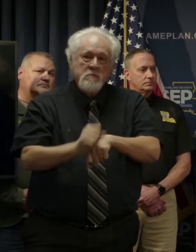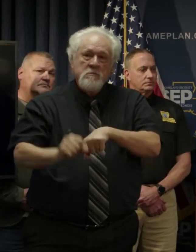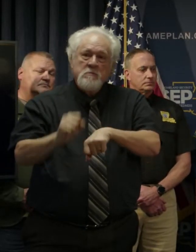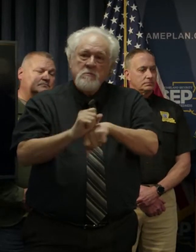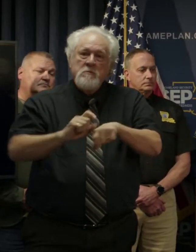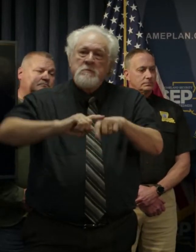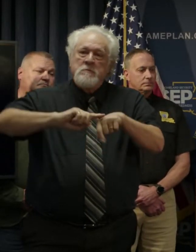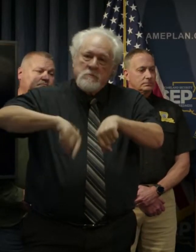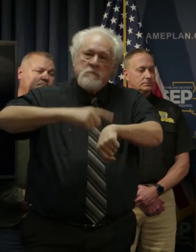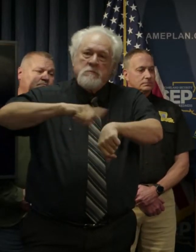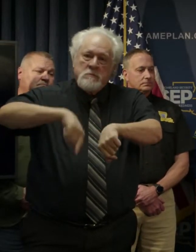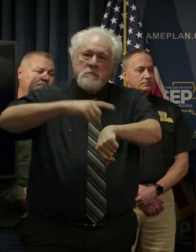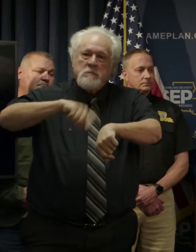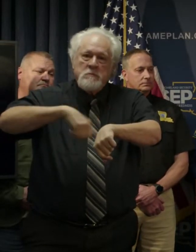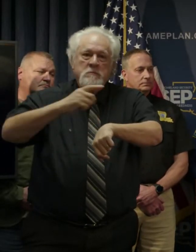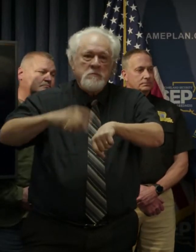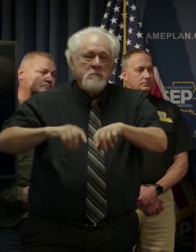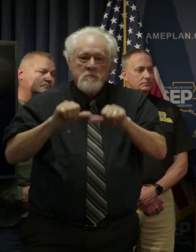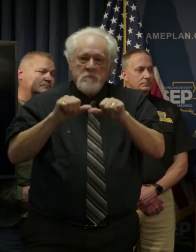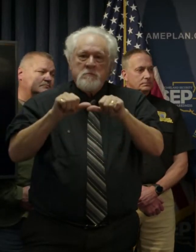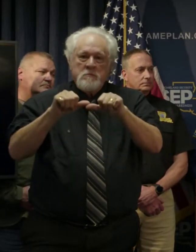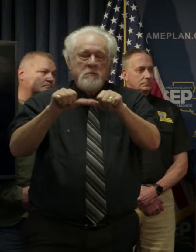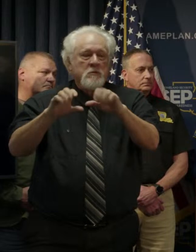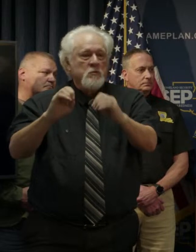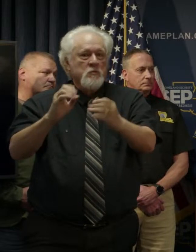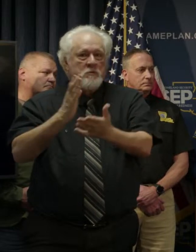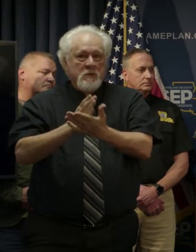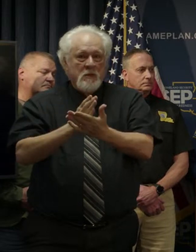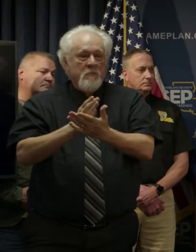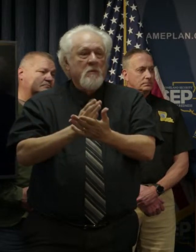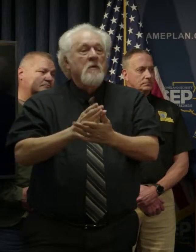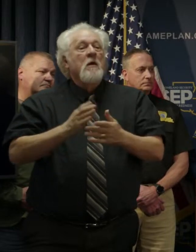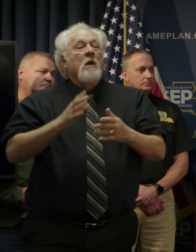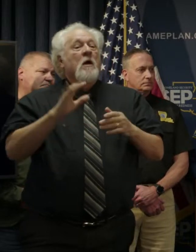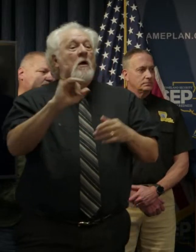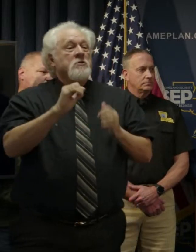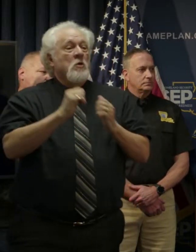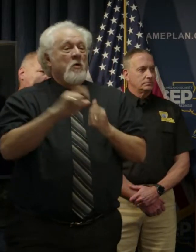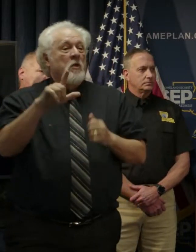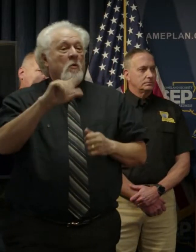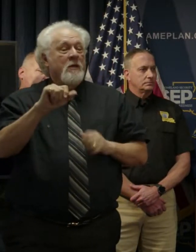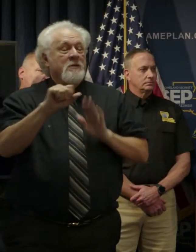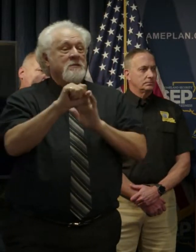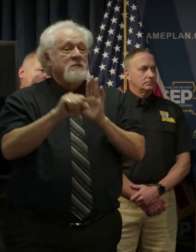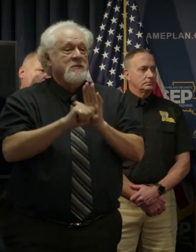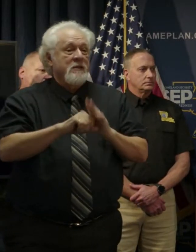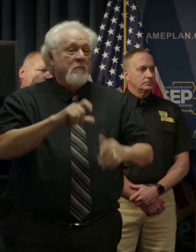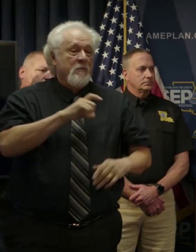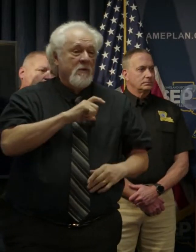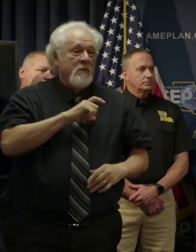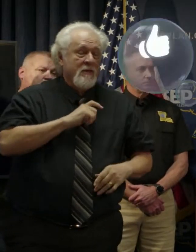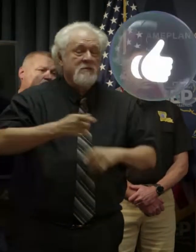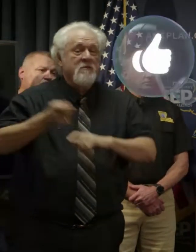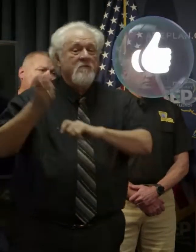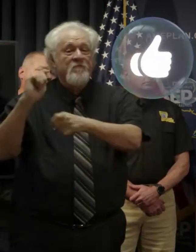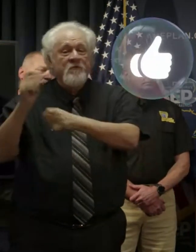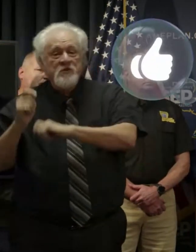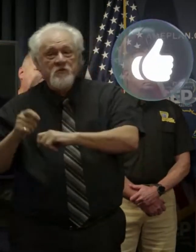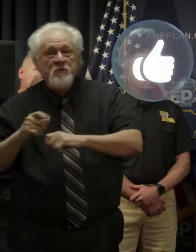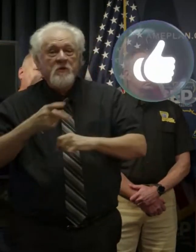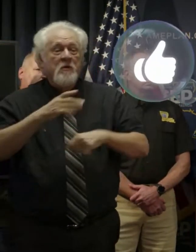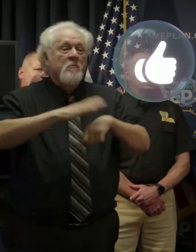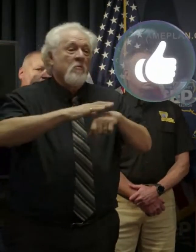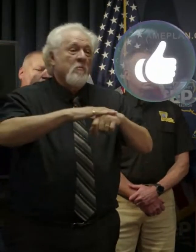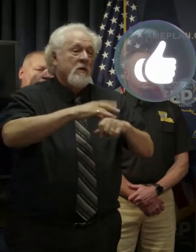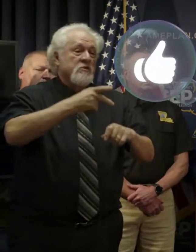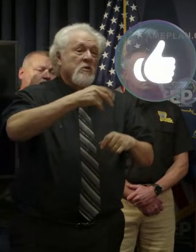clock nonstop. And of course, them along with Louisiana State Police, Louisiana Wildlife and Fisheries, Probation and Parole, and all of our law